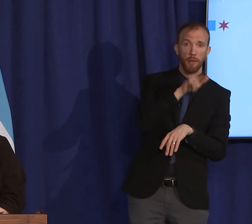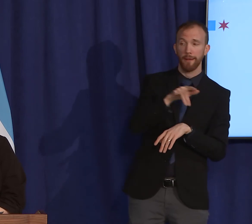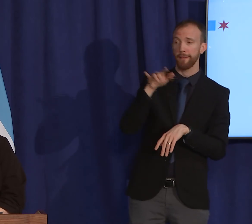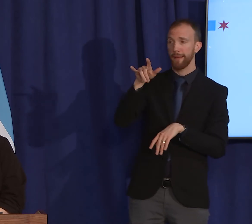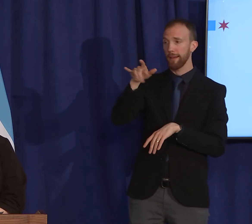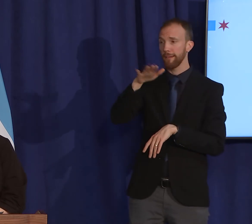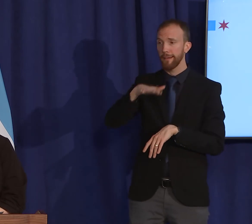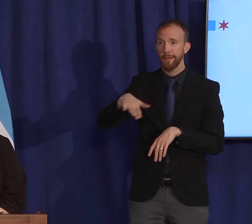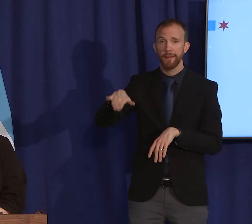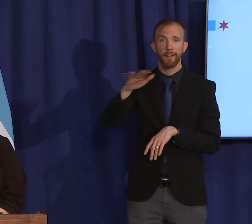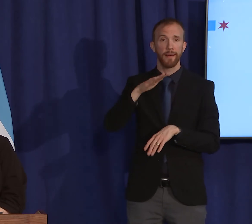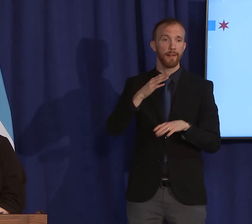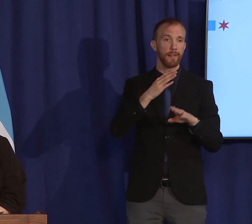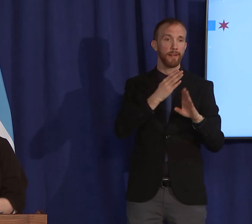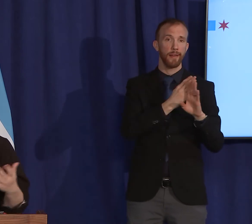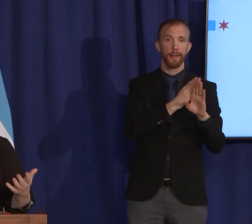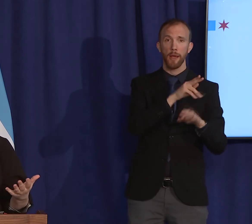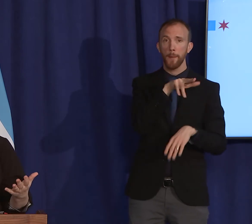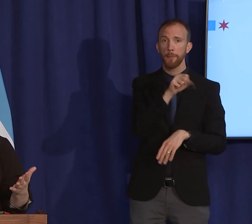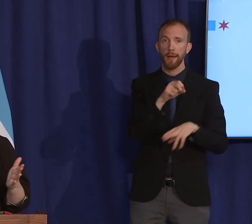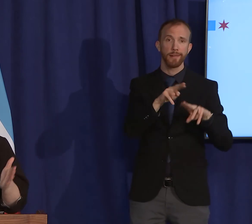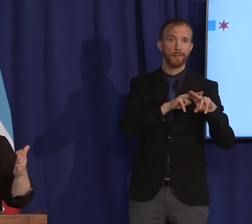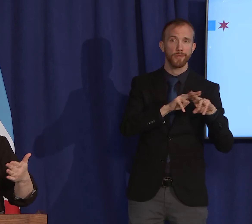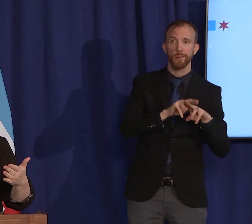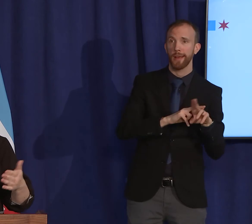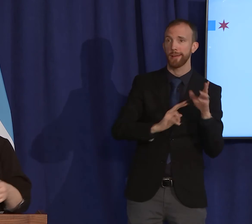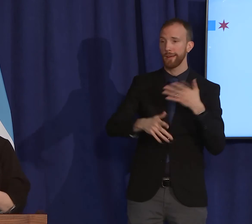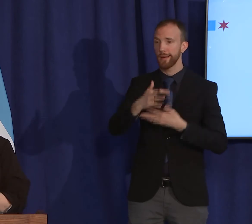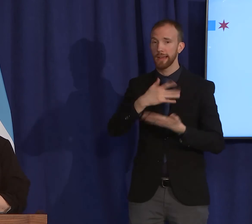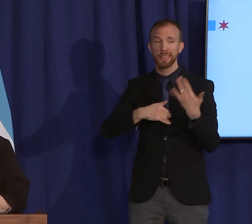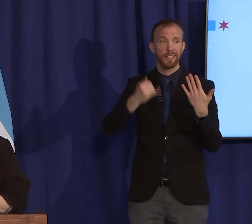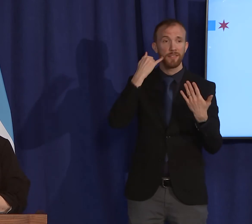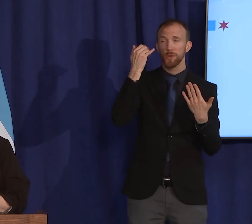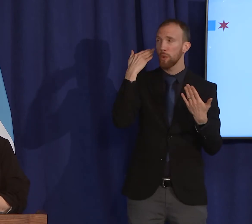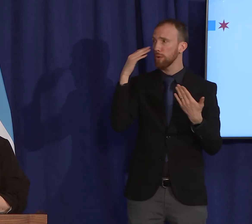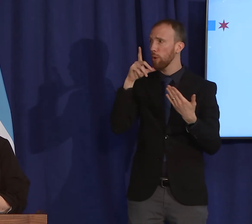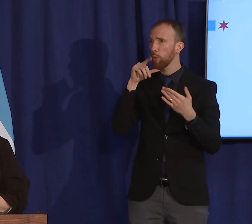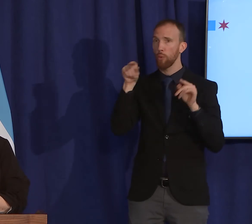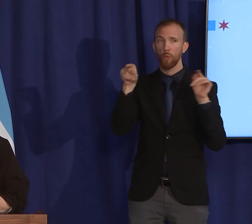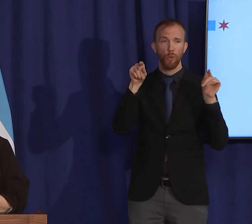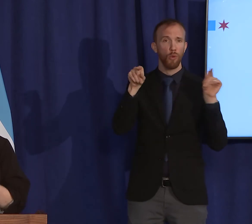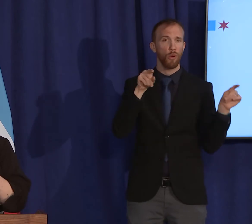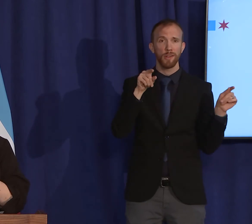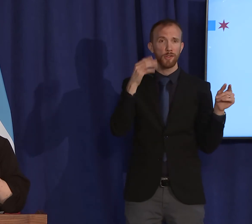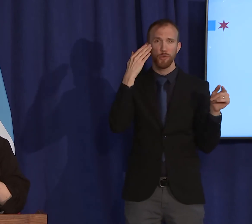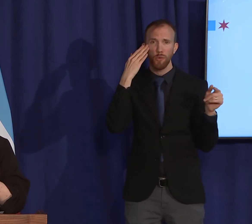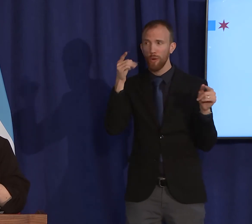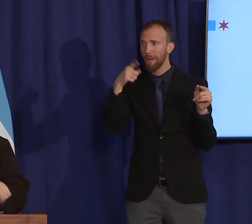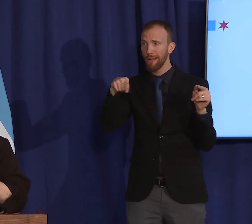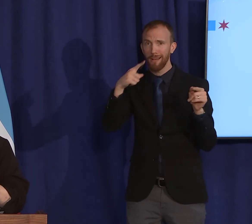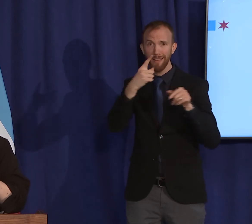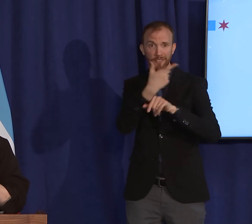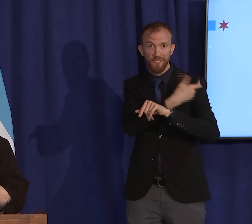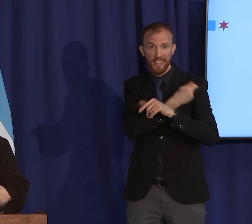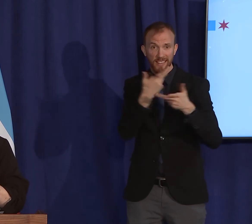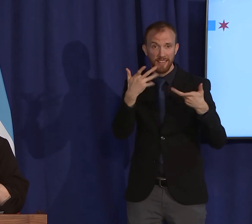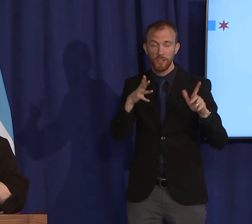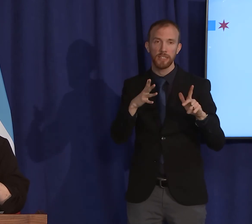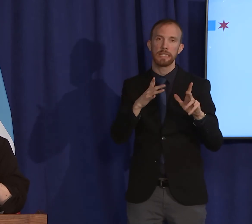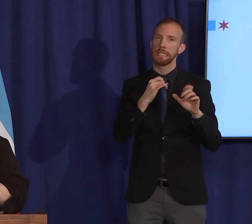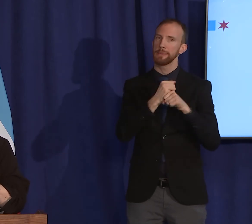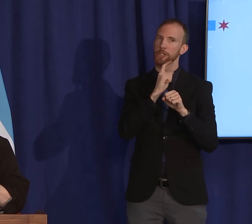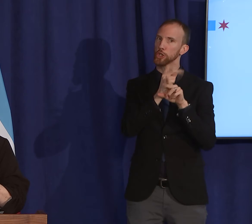you're, in another setting, anywhere where you don't know everybody around you has been fully vaccinated, please, please, please, extra